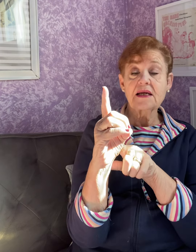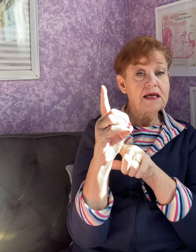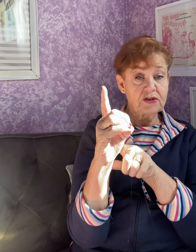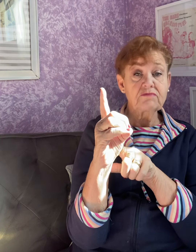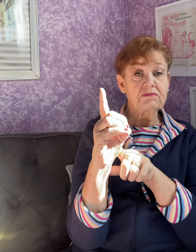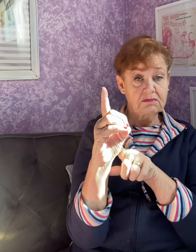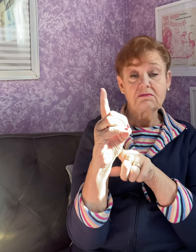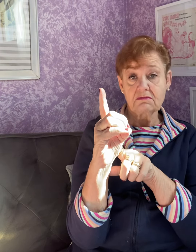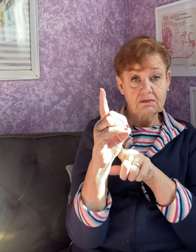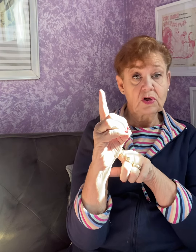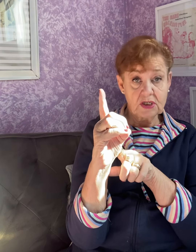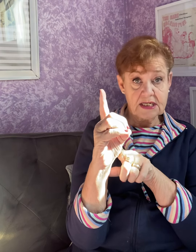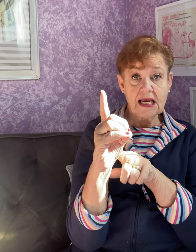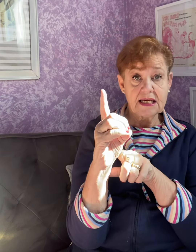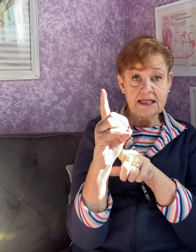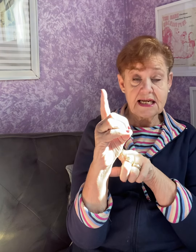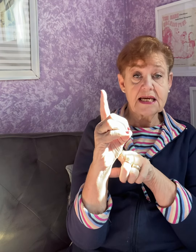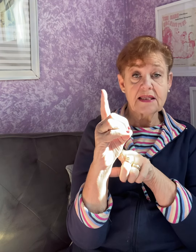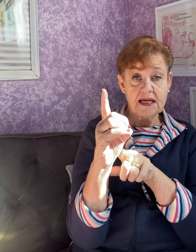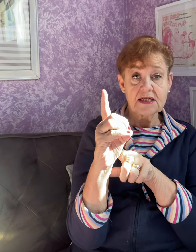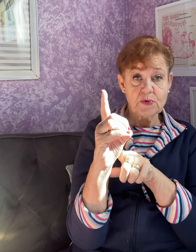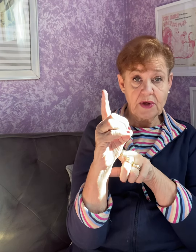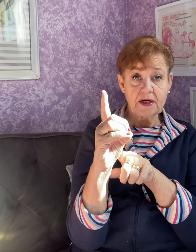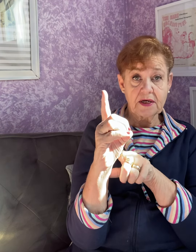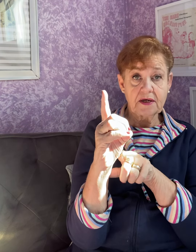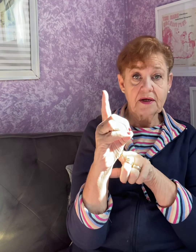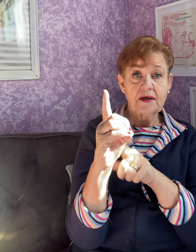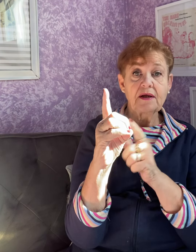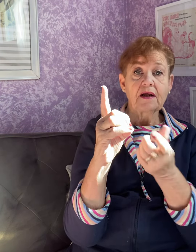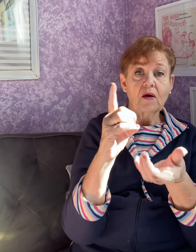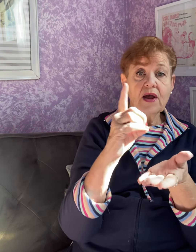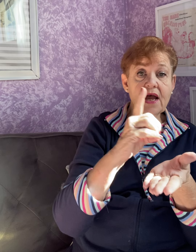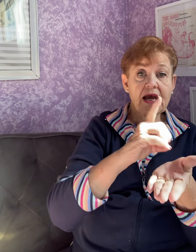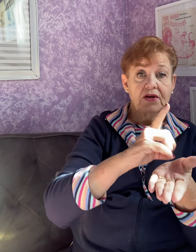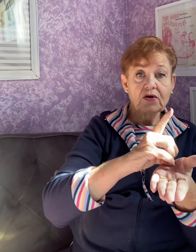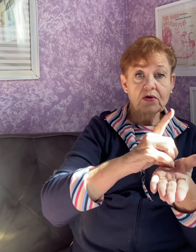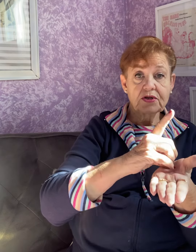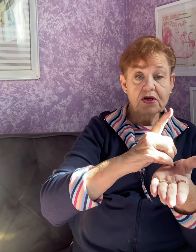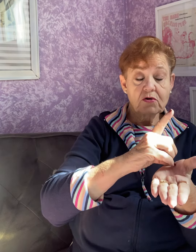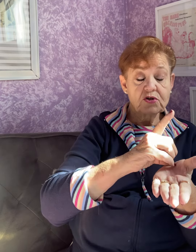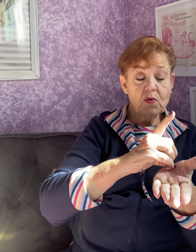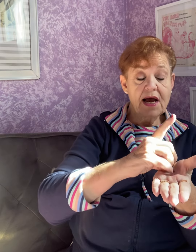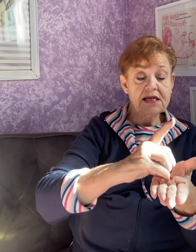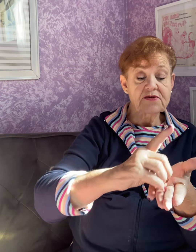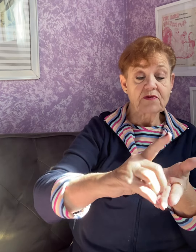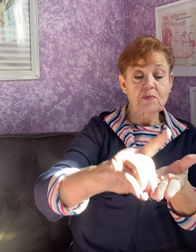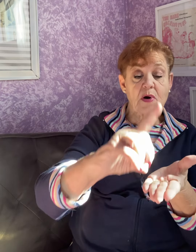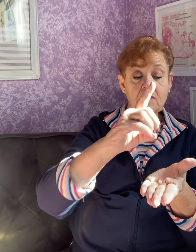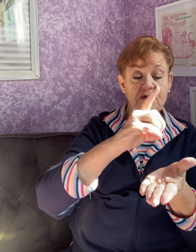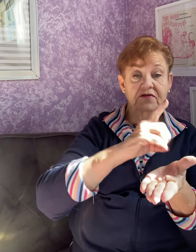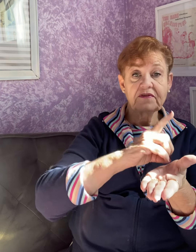it looks like a D that is written. Okay, and you're going to go twice from palm to